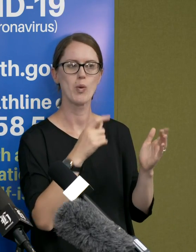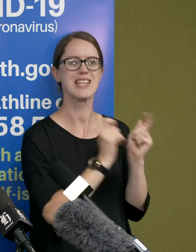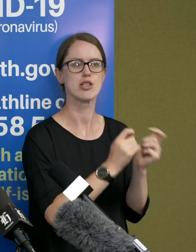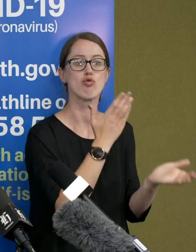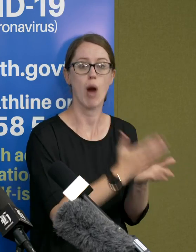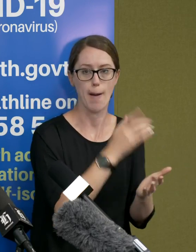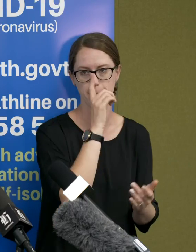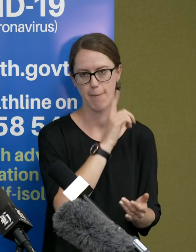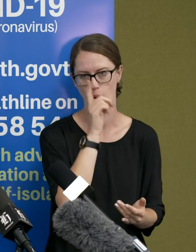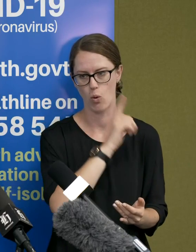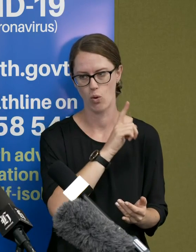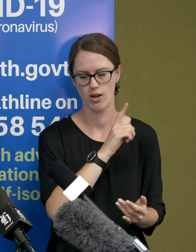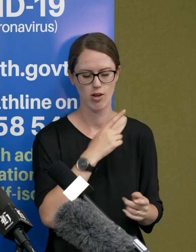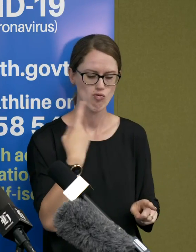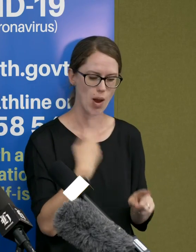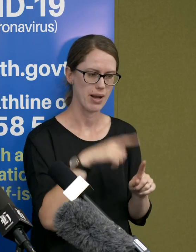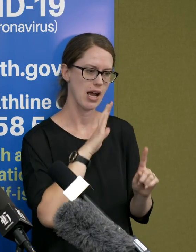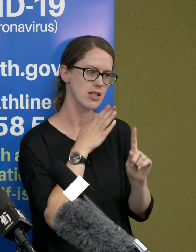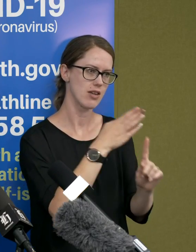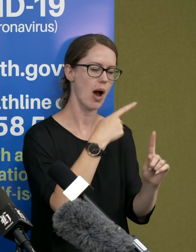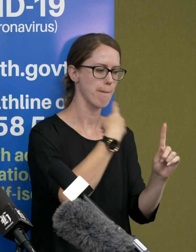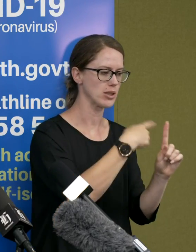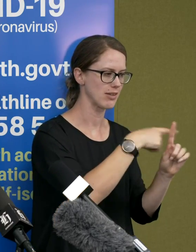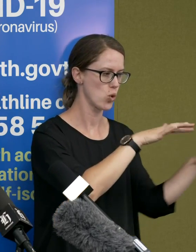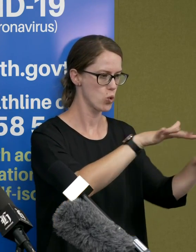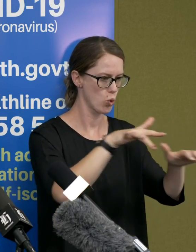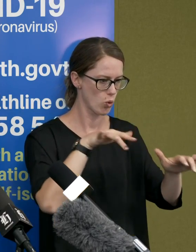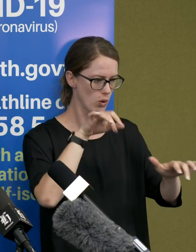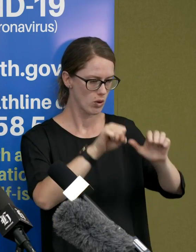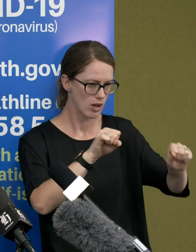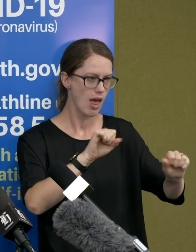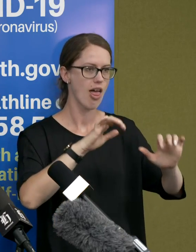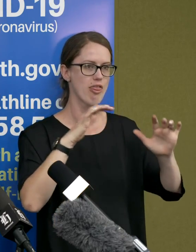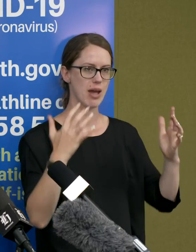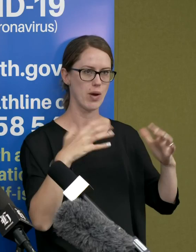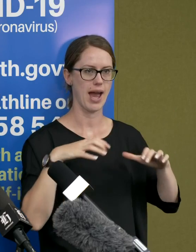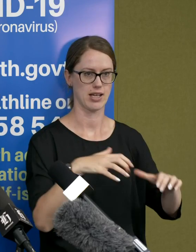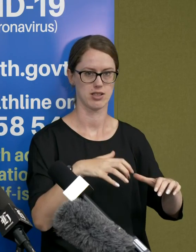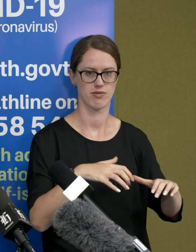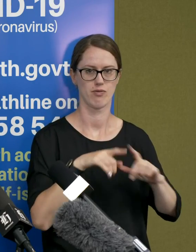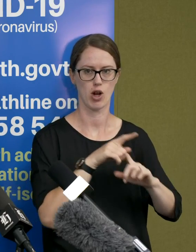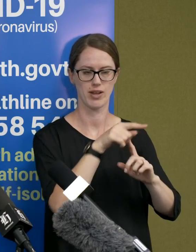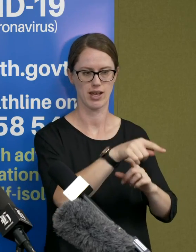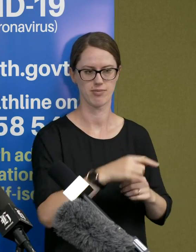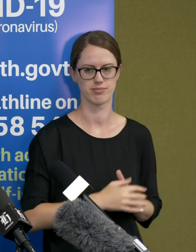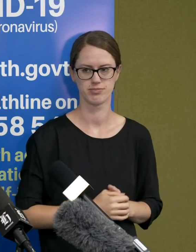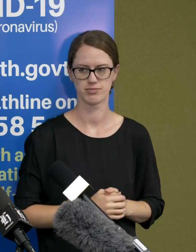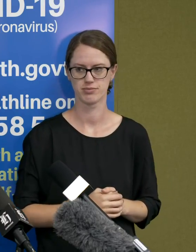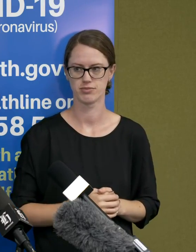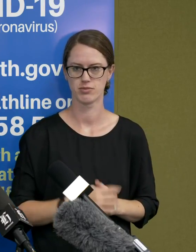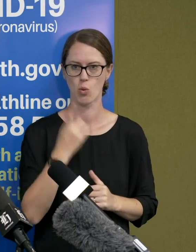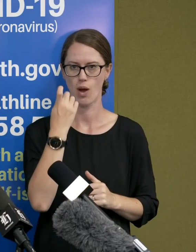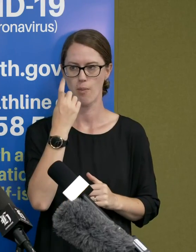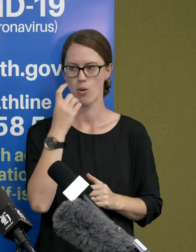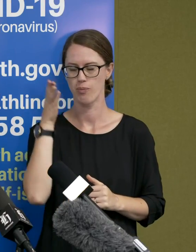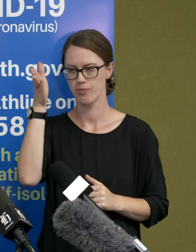right people and we rapidly identify the positives that test there, and then we act accordingly. One